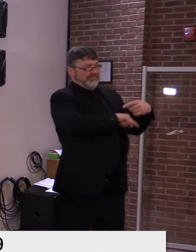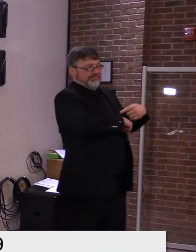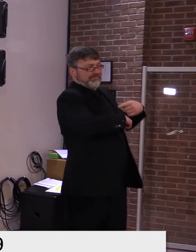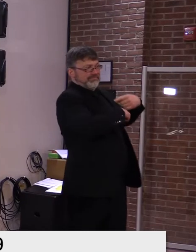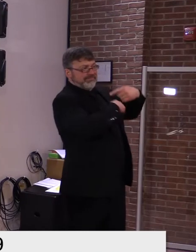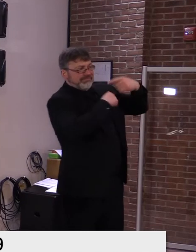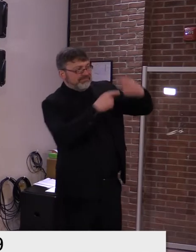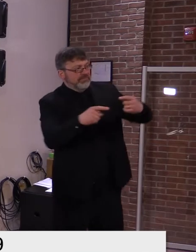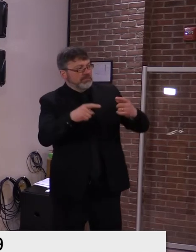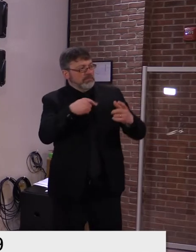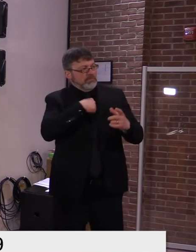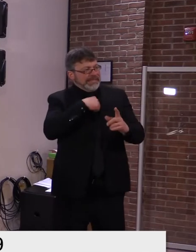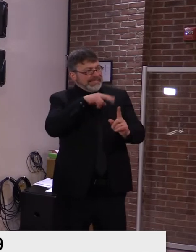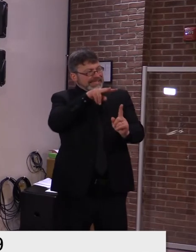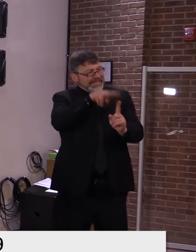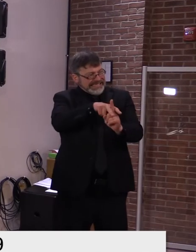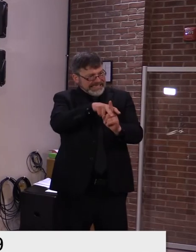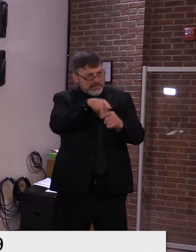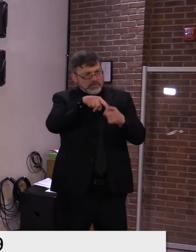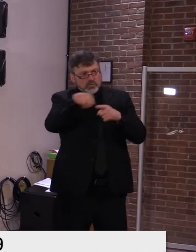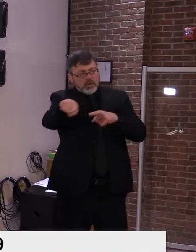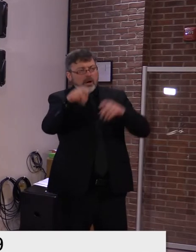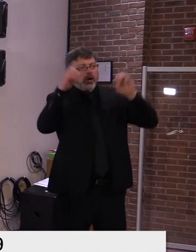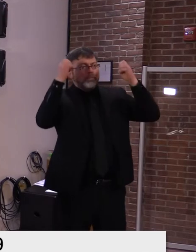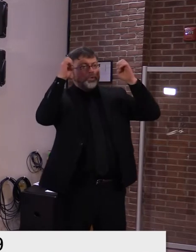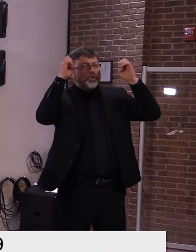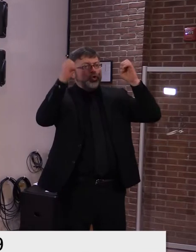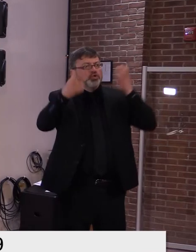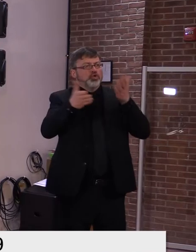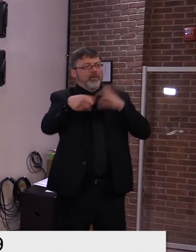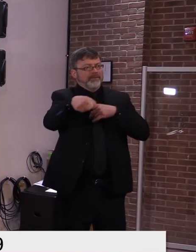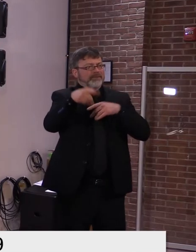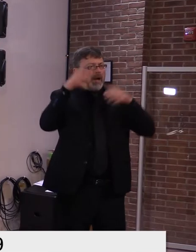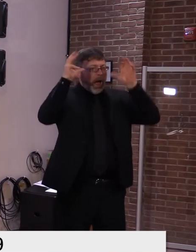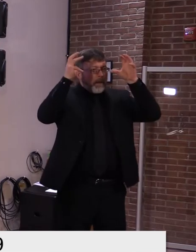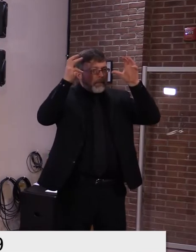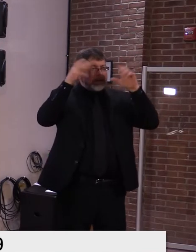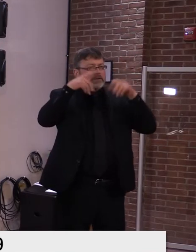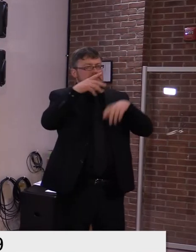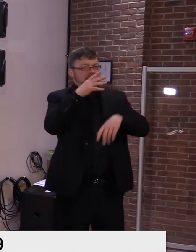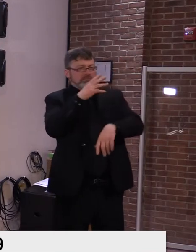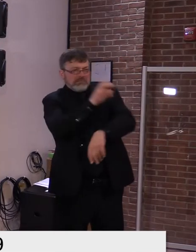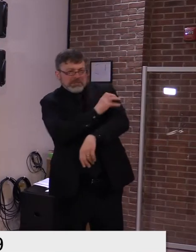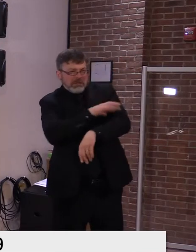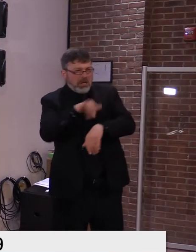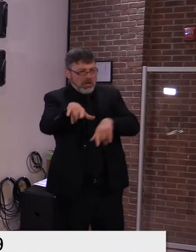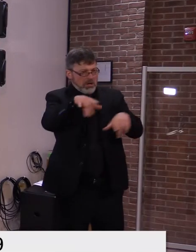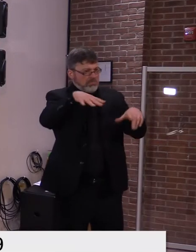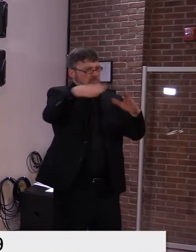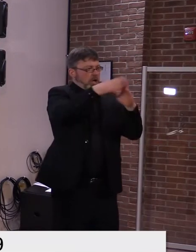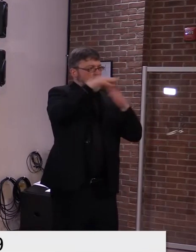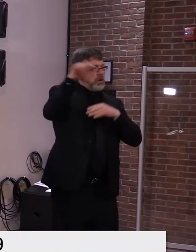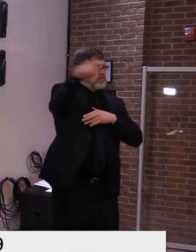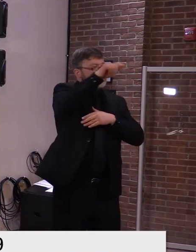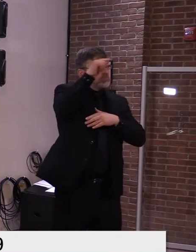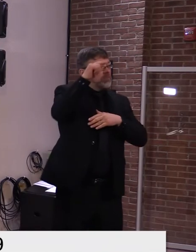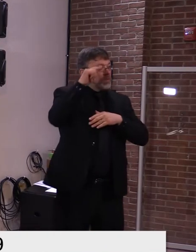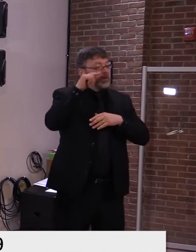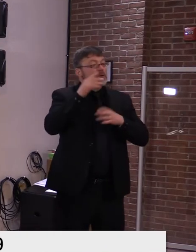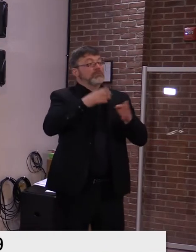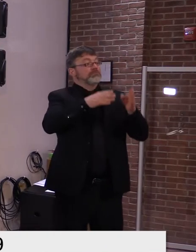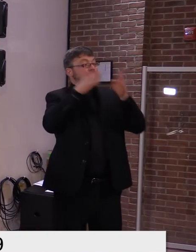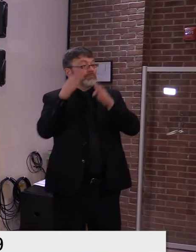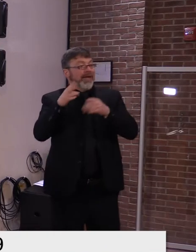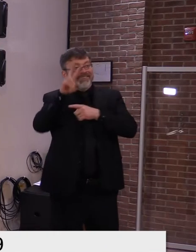it'll be 222 that we'll be putting in, but let me check into that and find out if